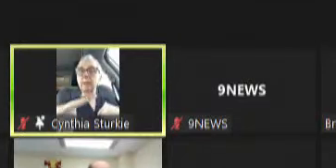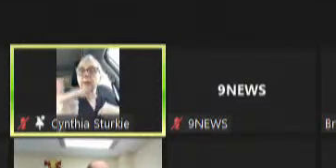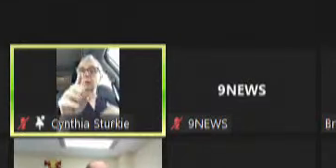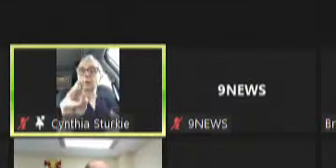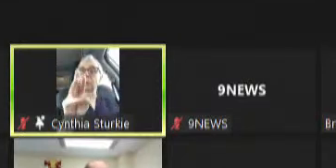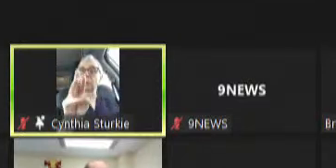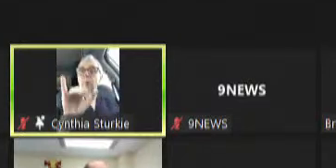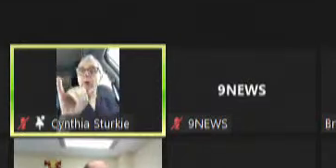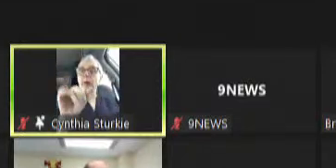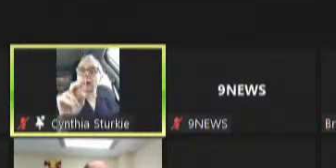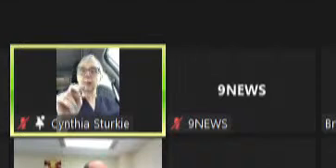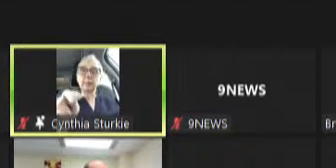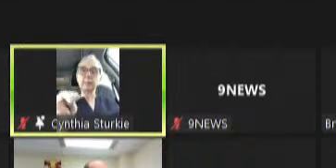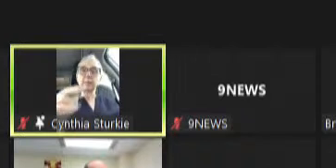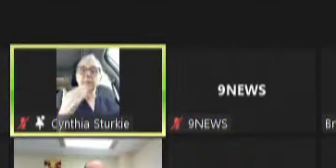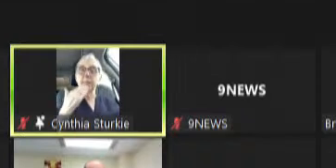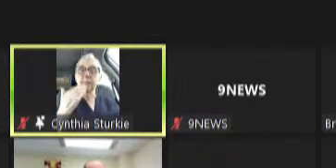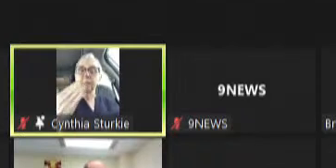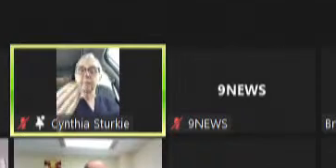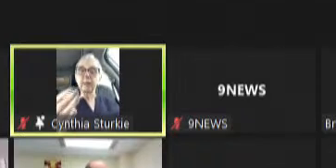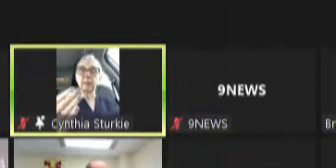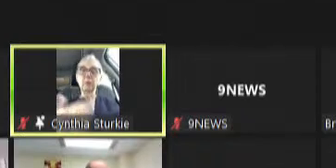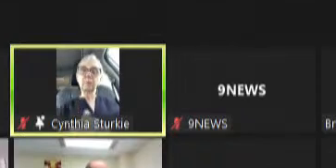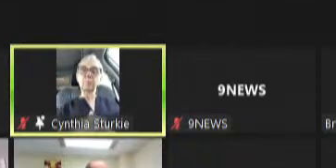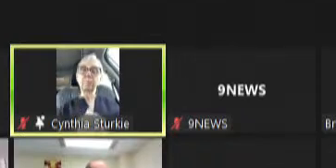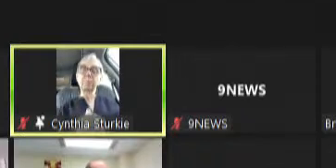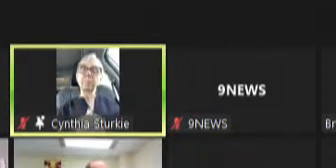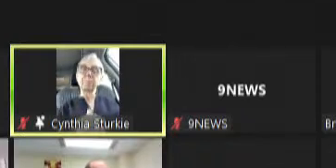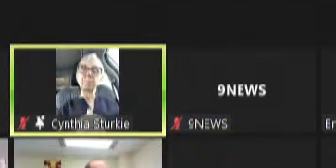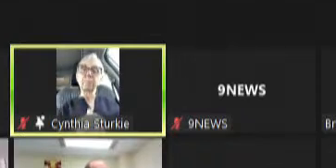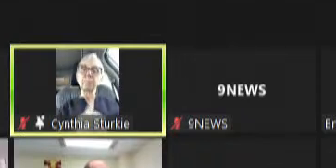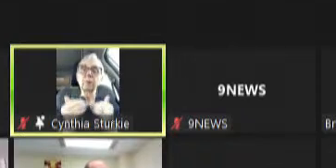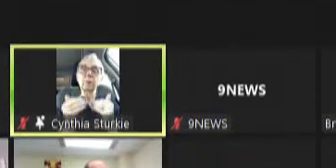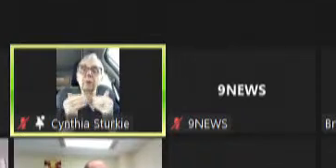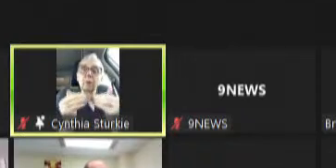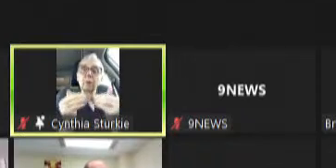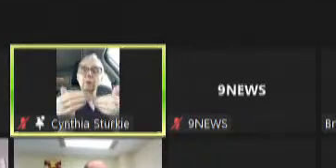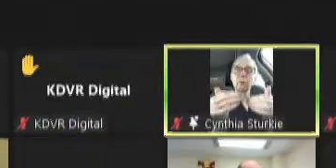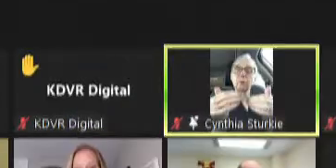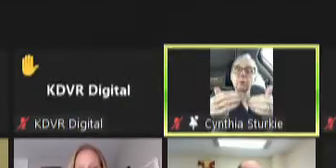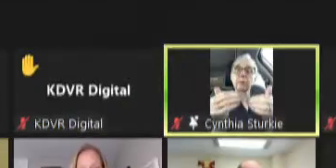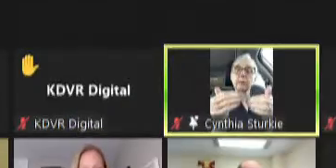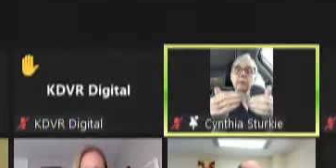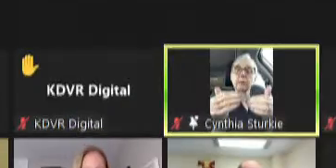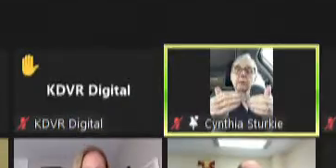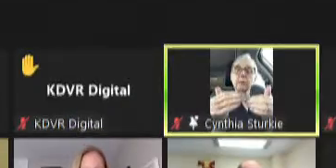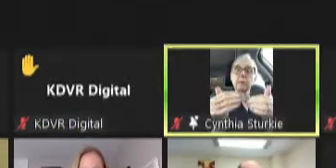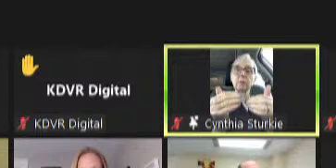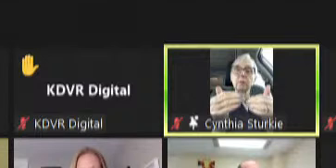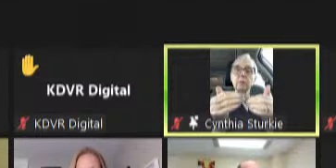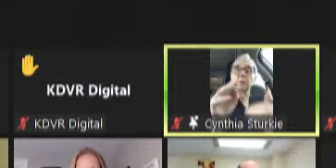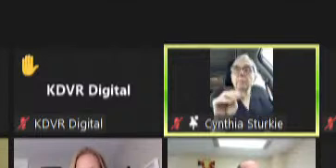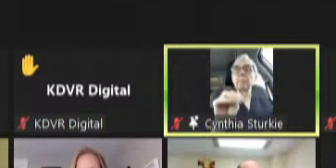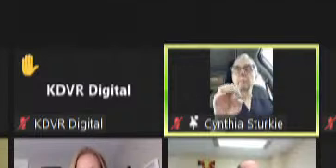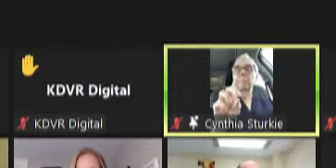Thank you so much, Joe. Director Bookman and Dr. Herlihy will go ahead and move on to the media Q&A portion of this